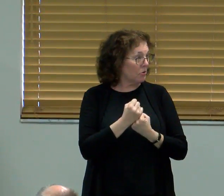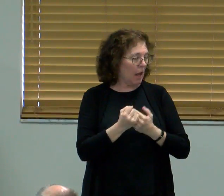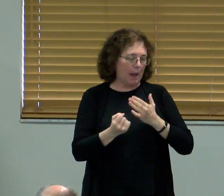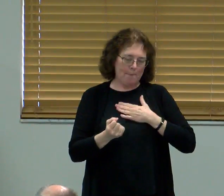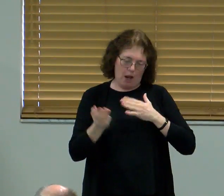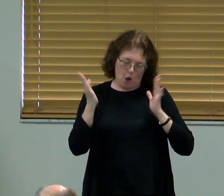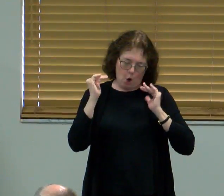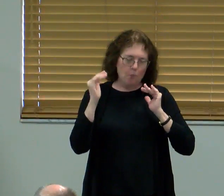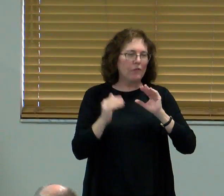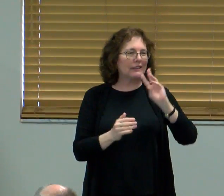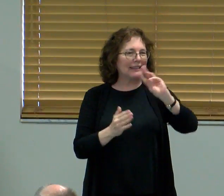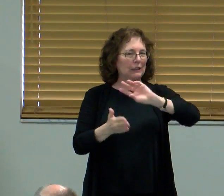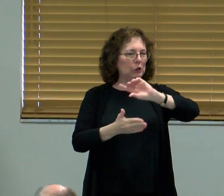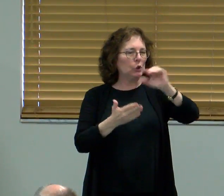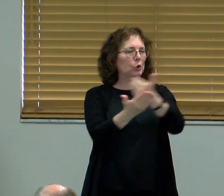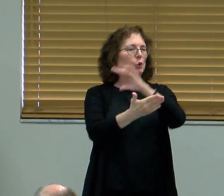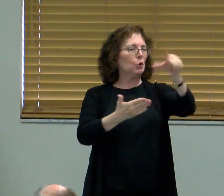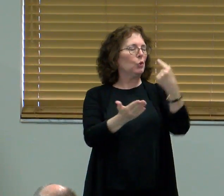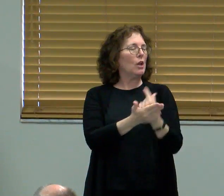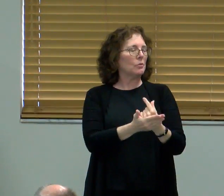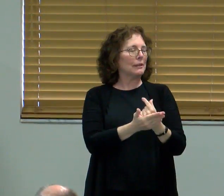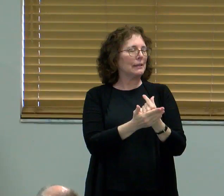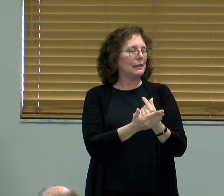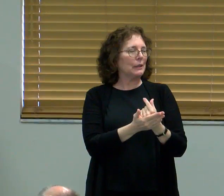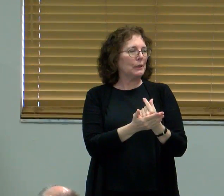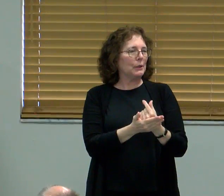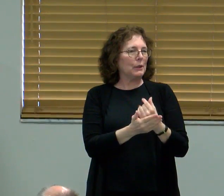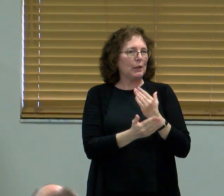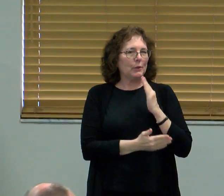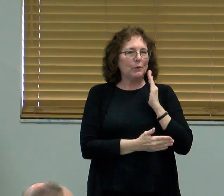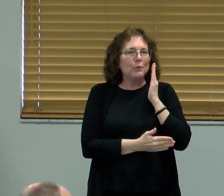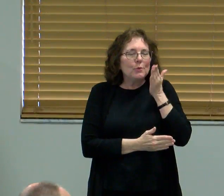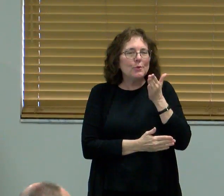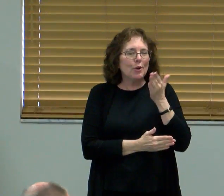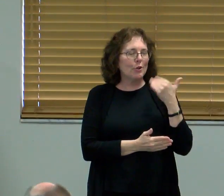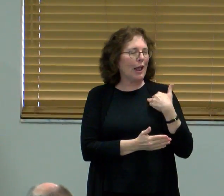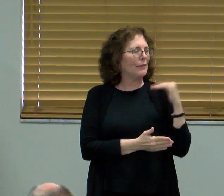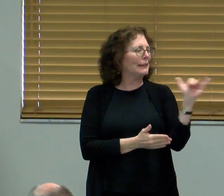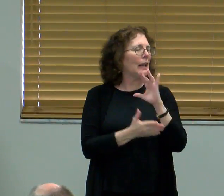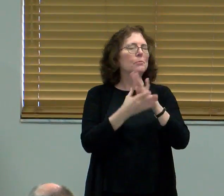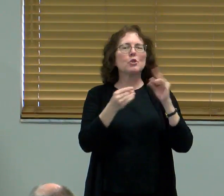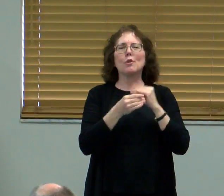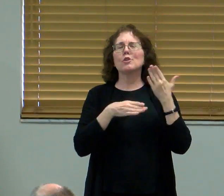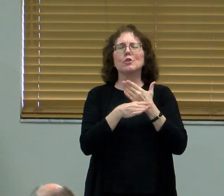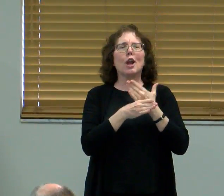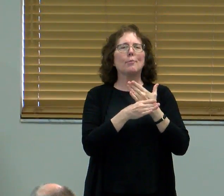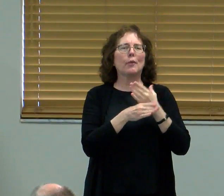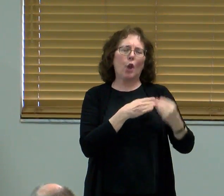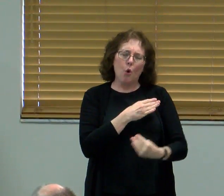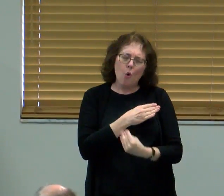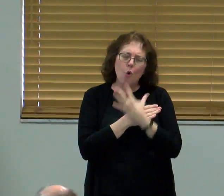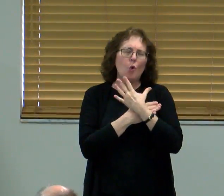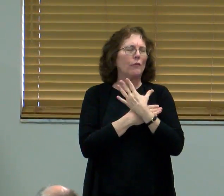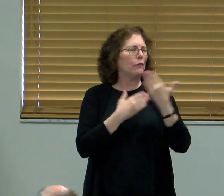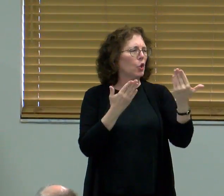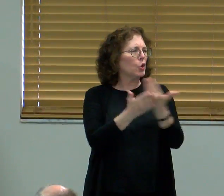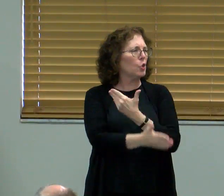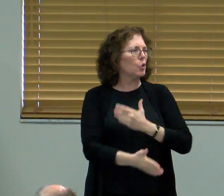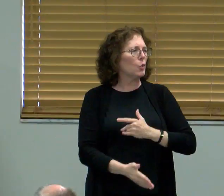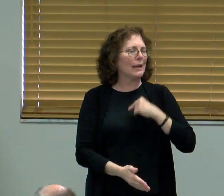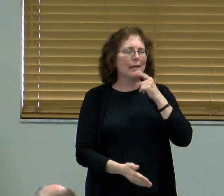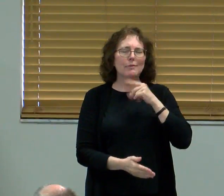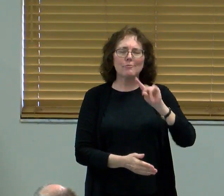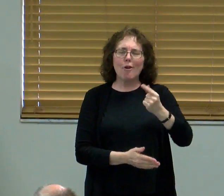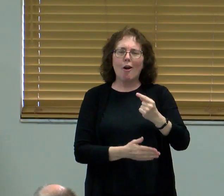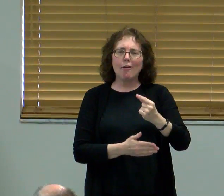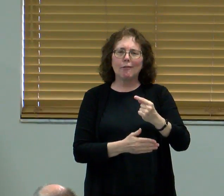new graduates is that in the near future, you will have stories just like this to share about the impact your new hearing dog has had on